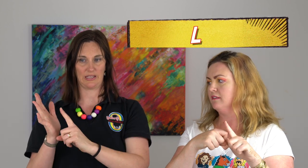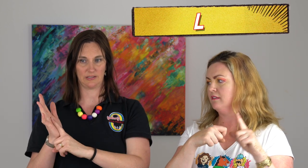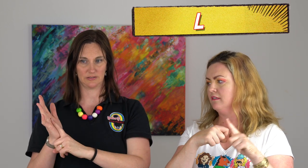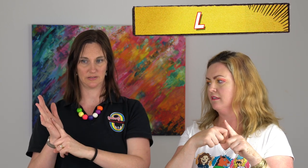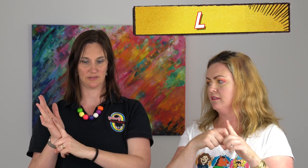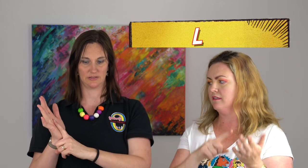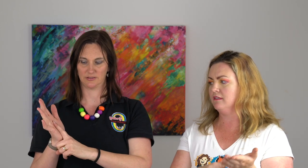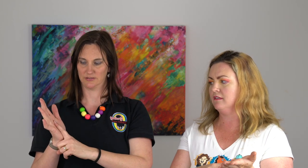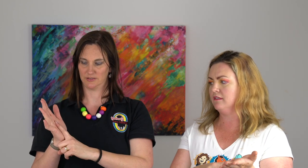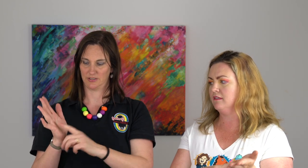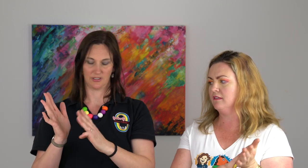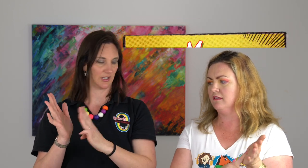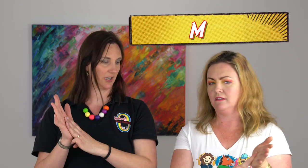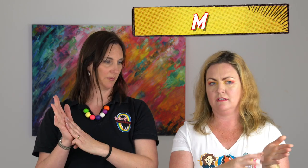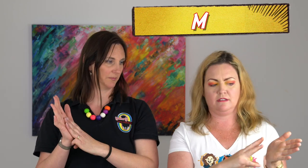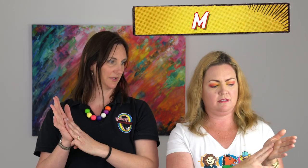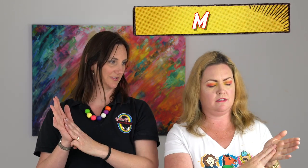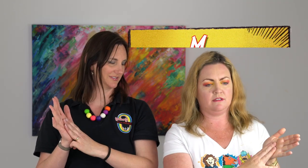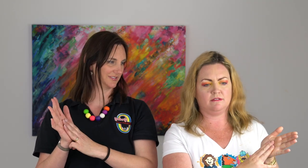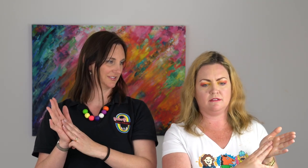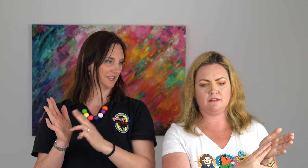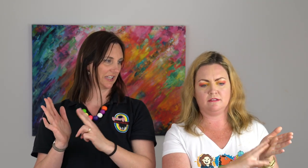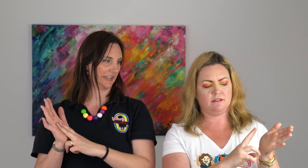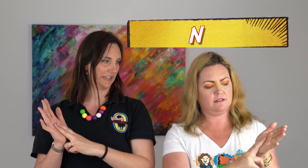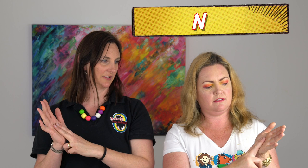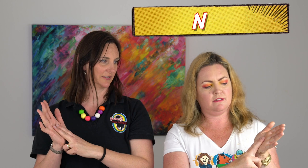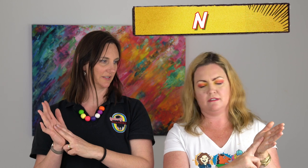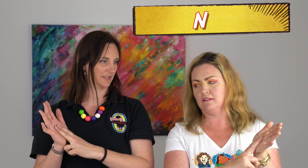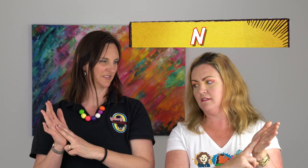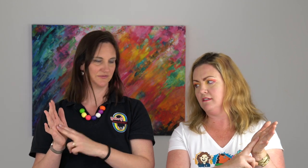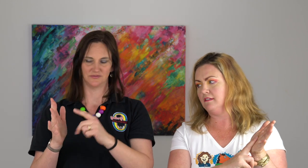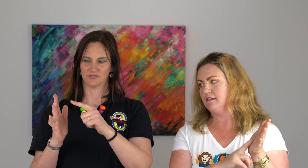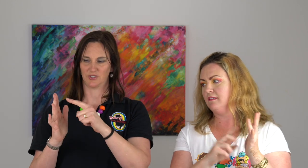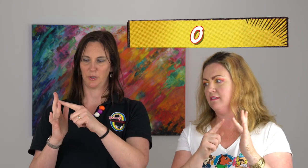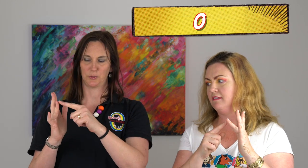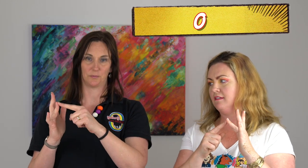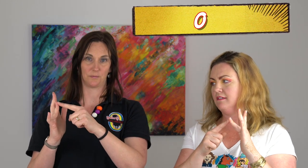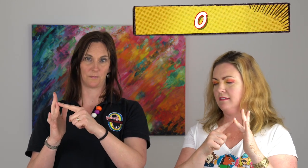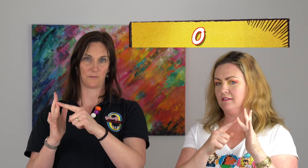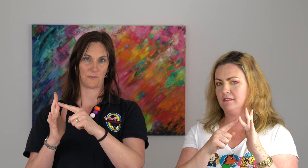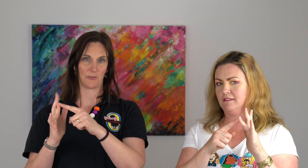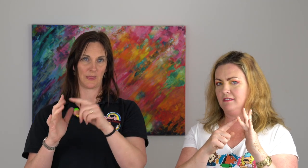L, M, N, O,